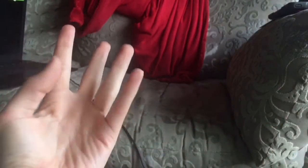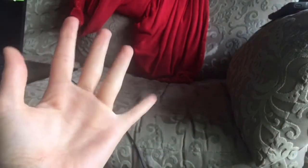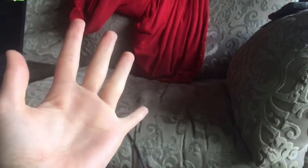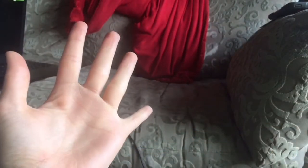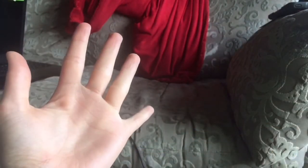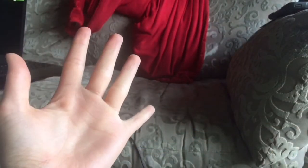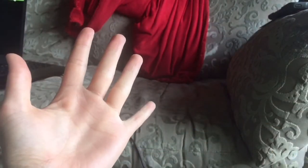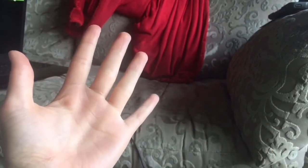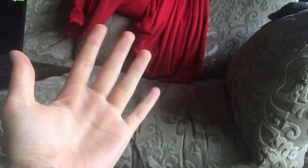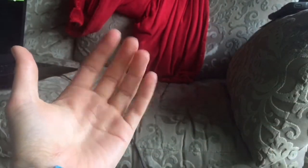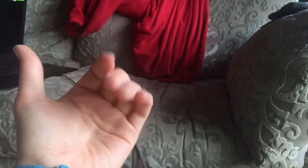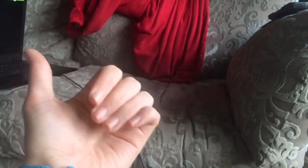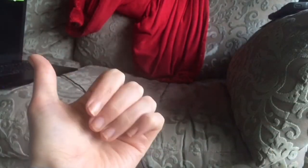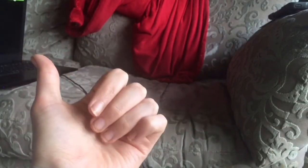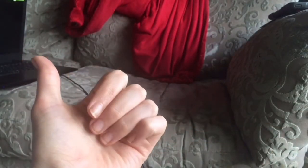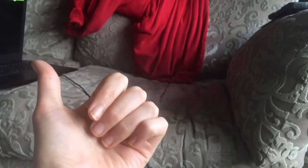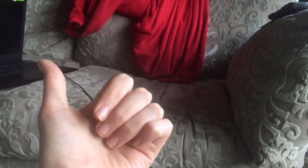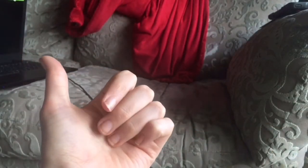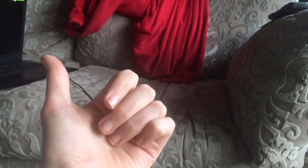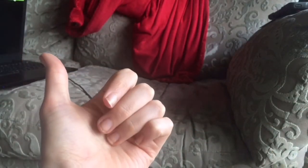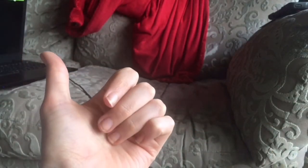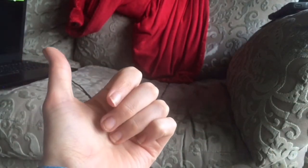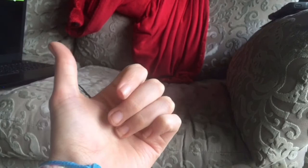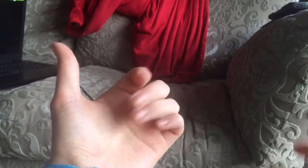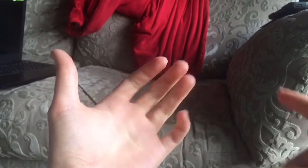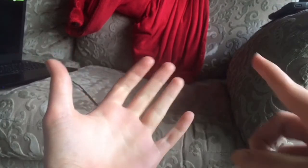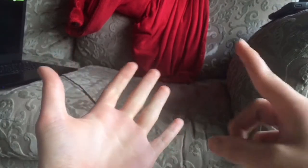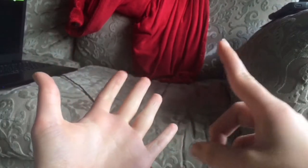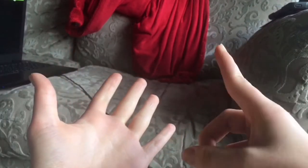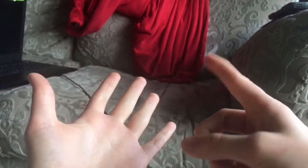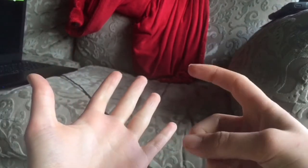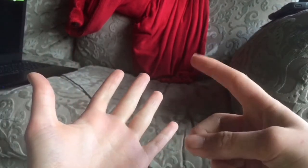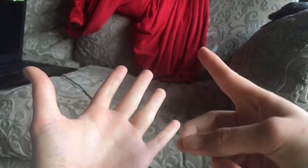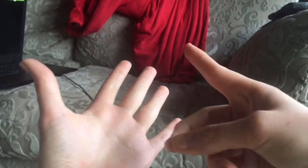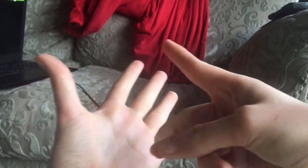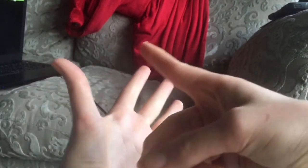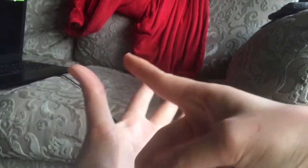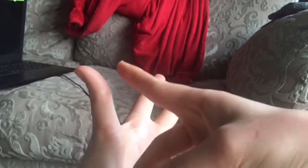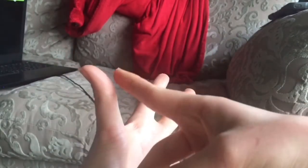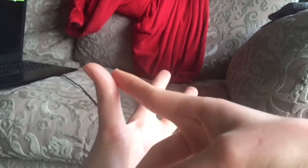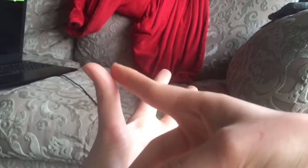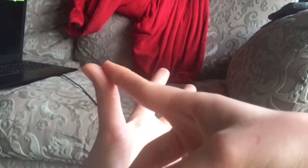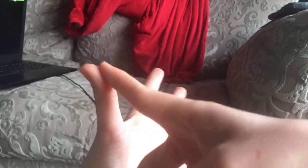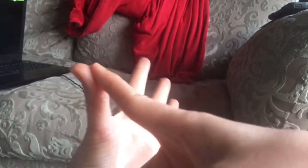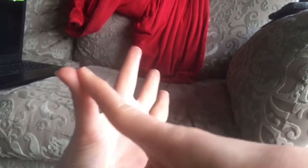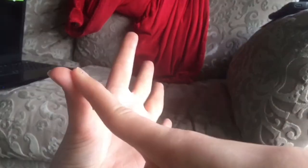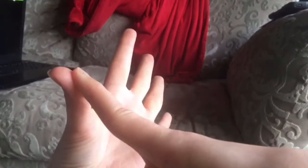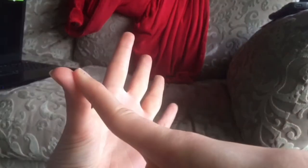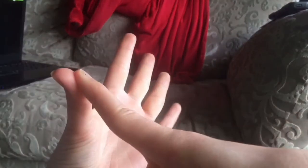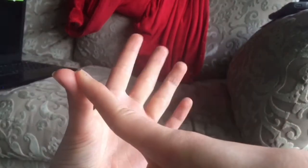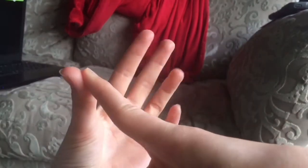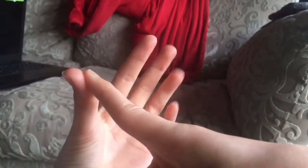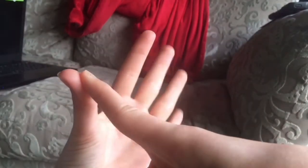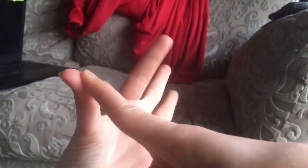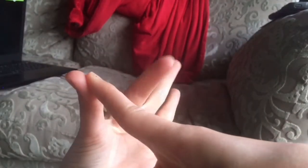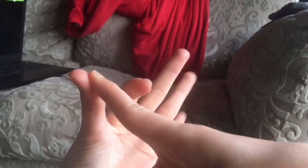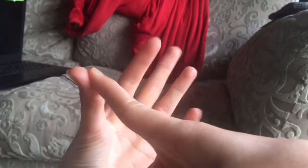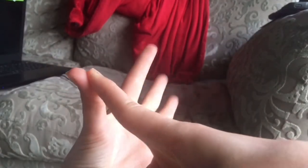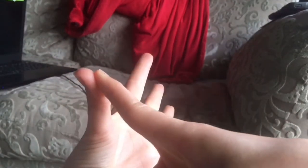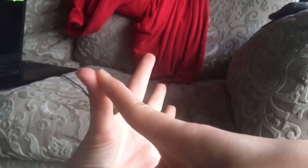our left hand, and we're going to look at our thumb. And we're going to get our pointing finger, and we're going to put it on your thumb while all the other fingers are spread